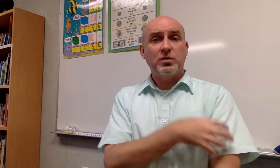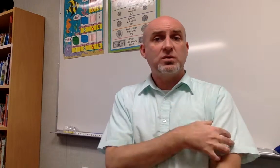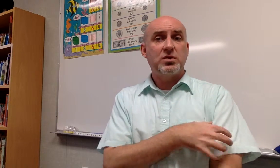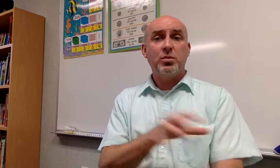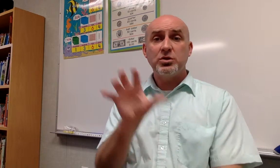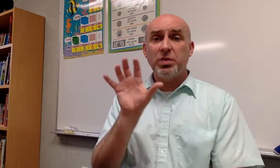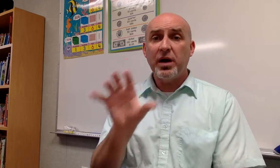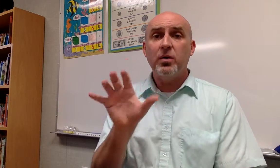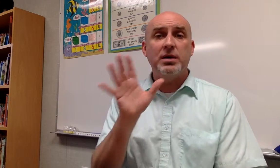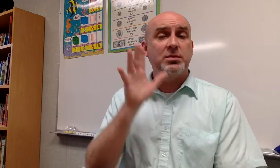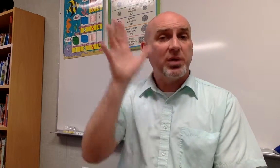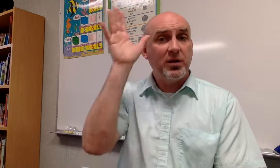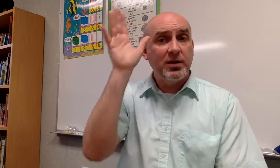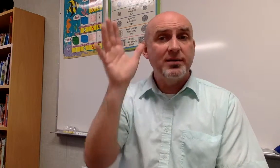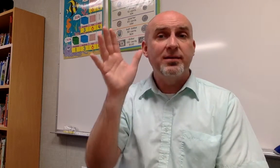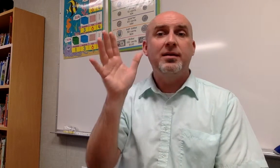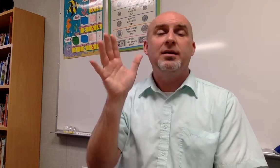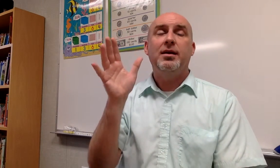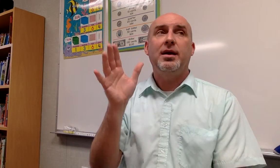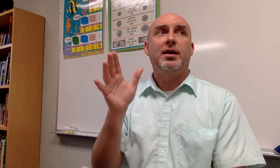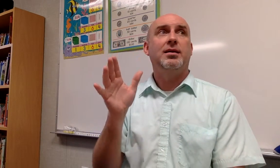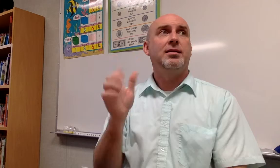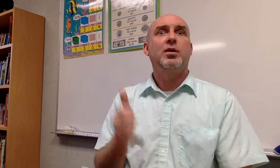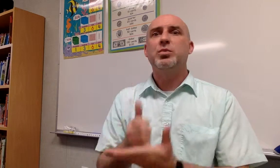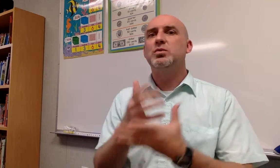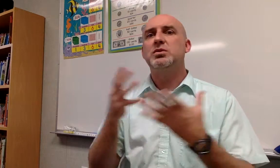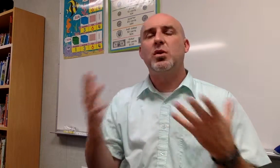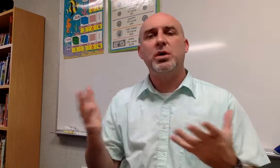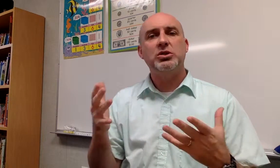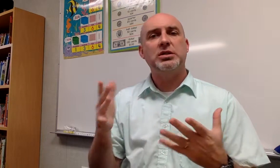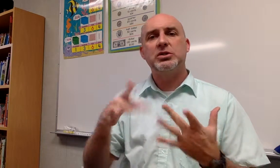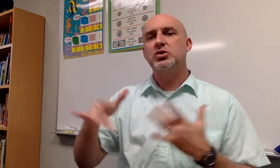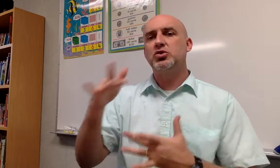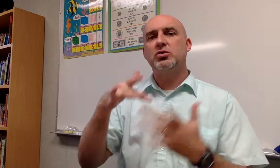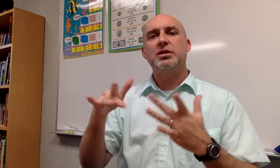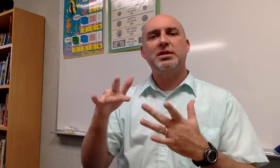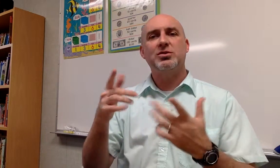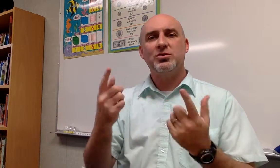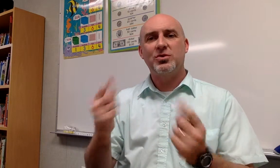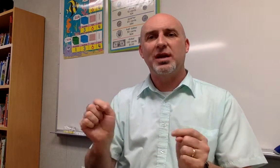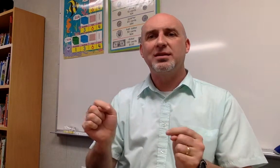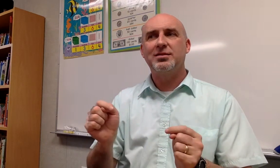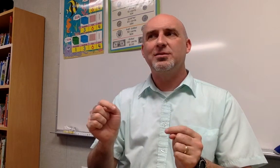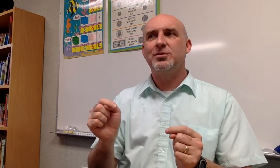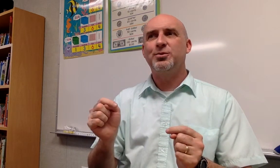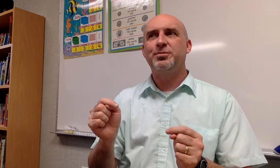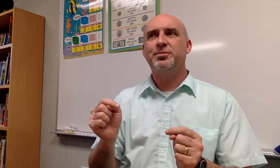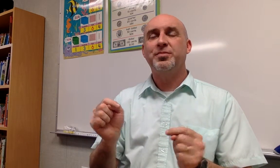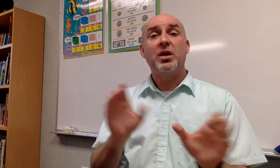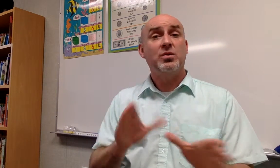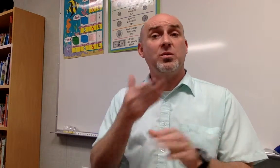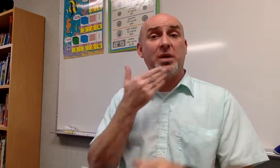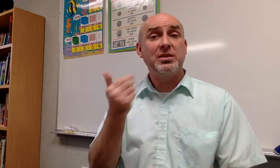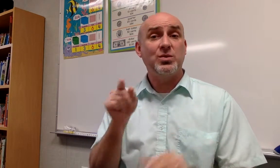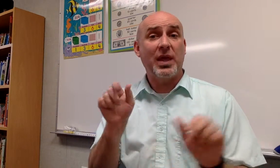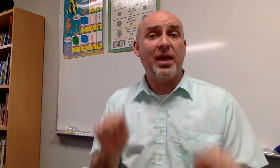so much power as a parent and help you so much in this journey as you're trying to do the best you can